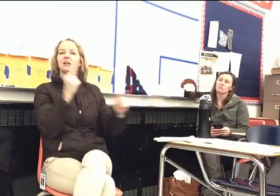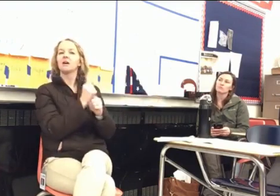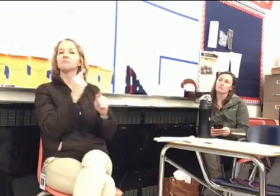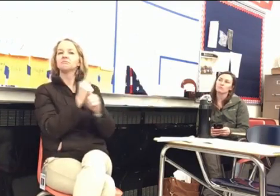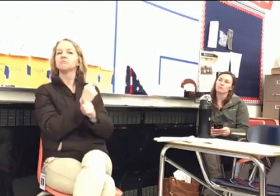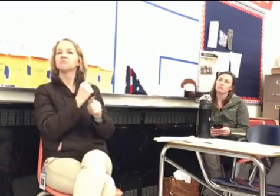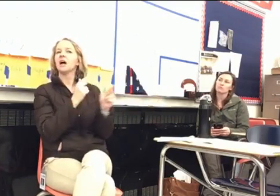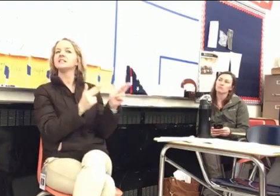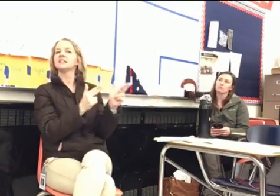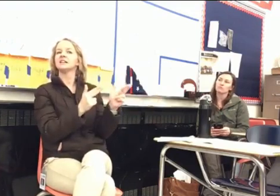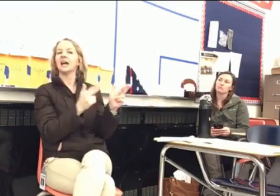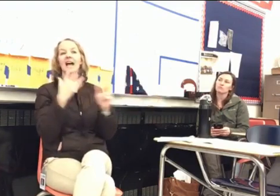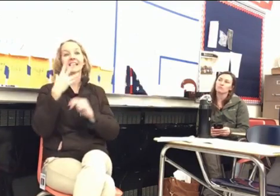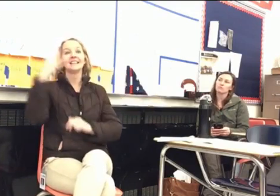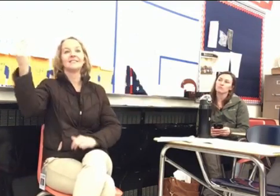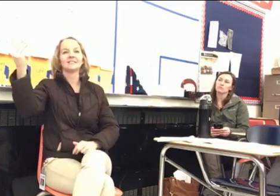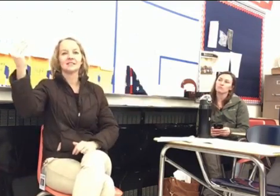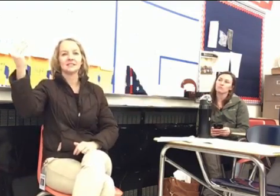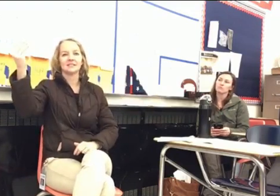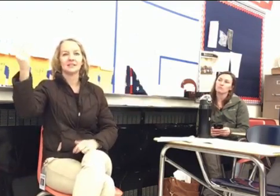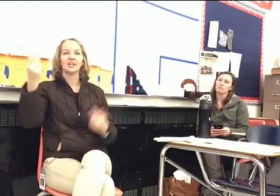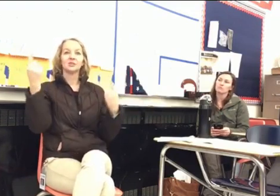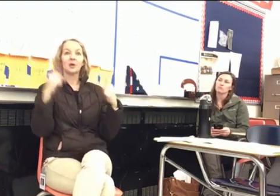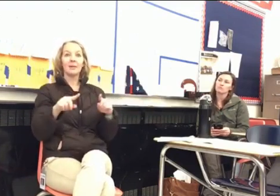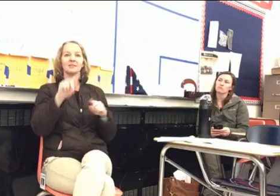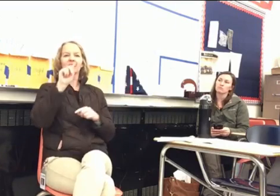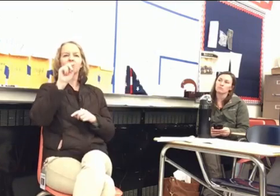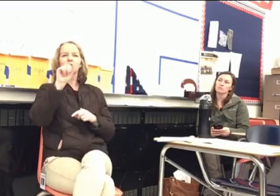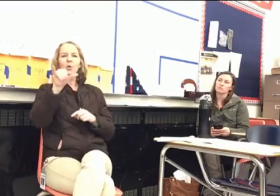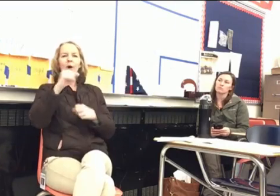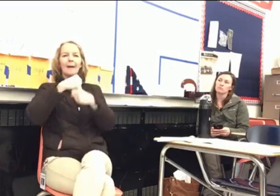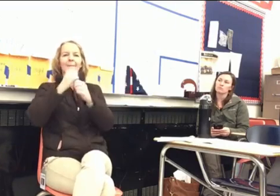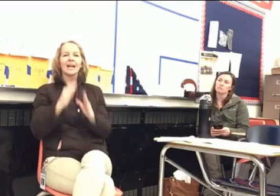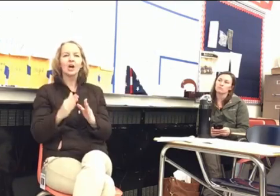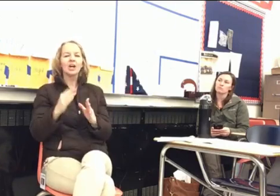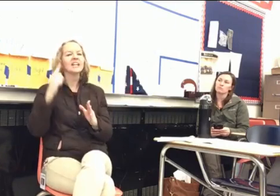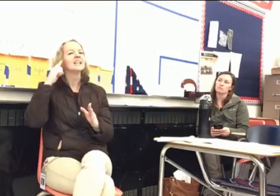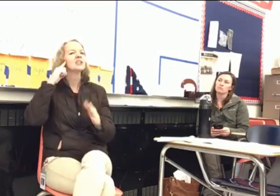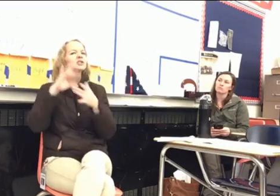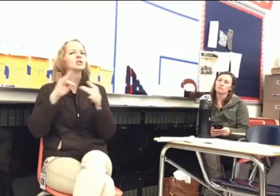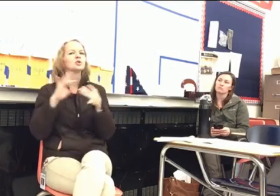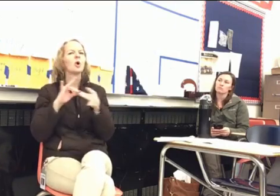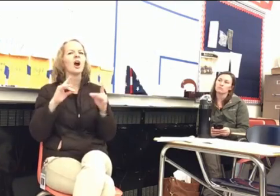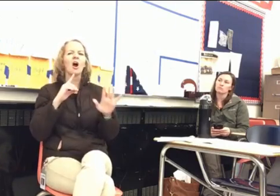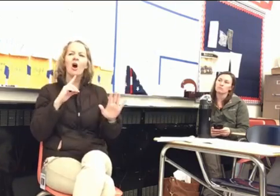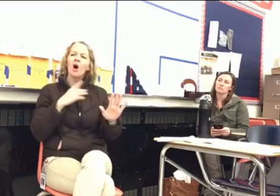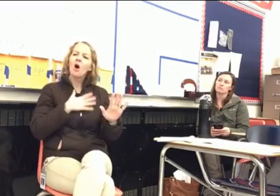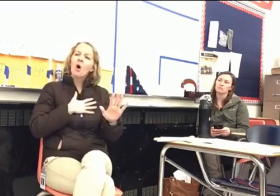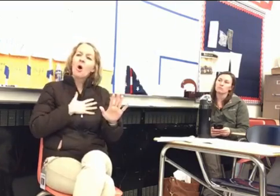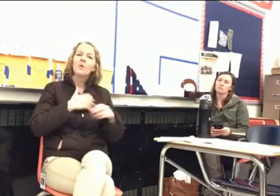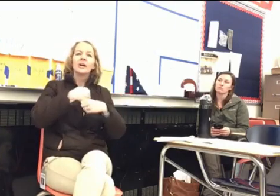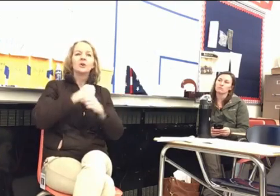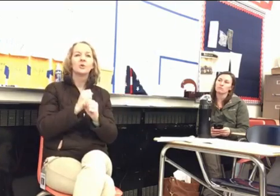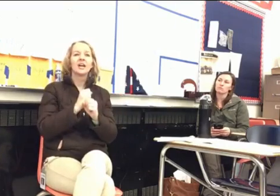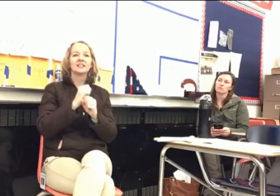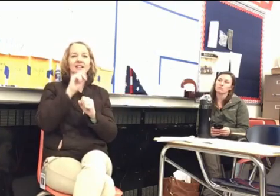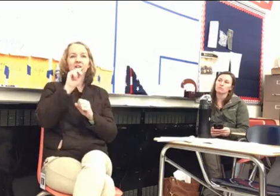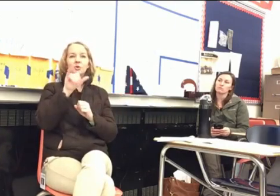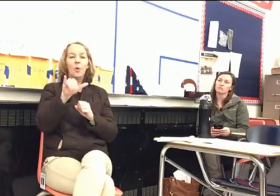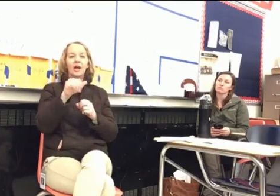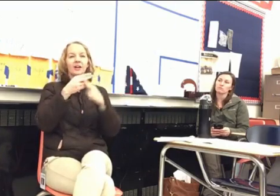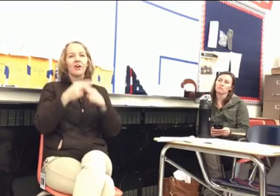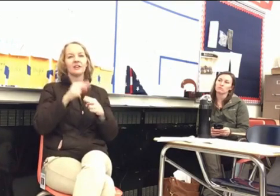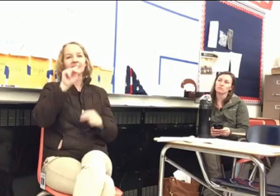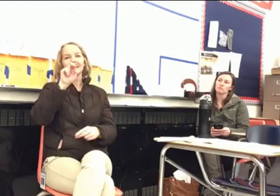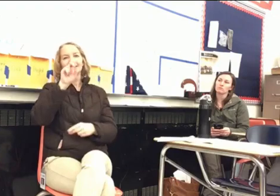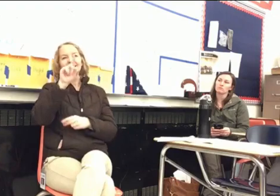he leaves. Well, what happens is a toy maker in New York hears about this story and creates a toy called the teddy bear.